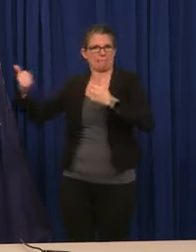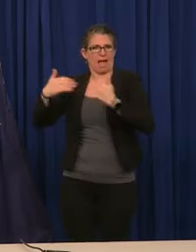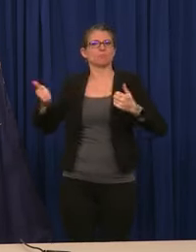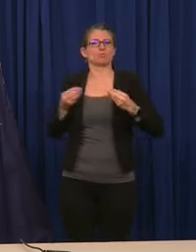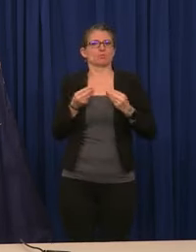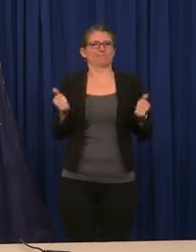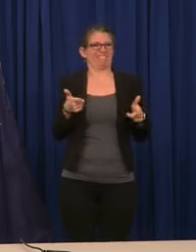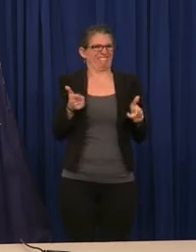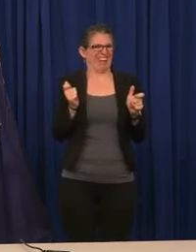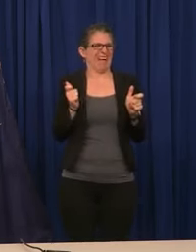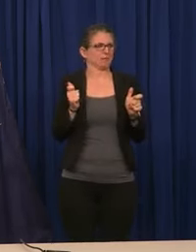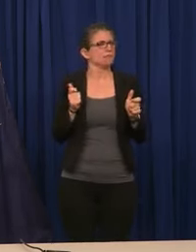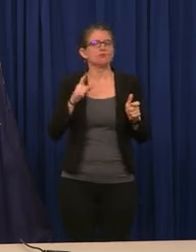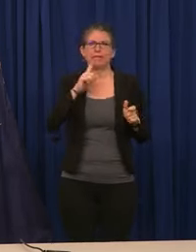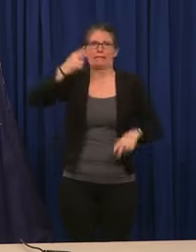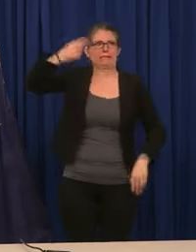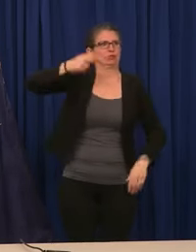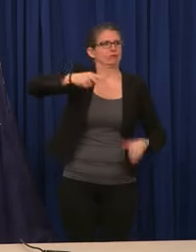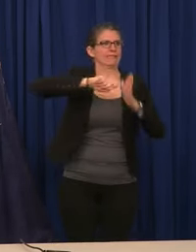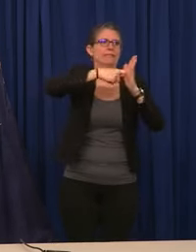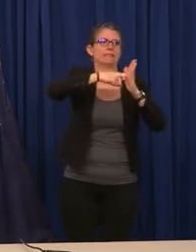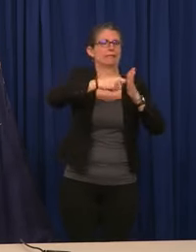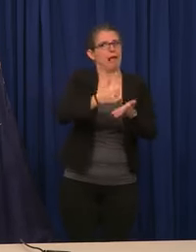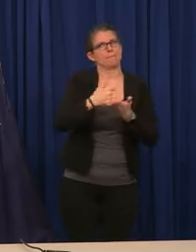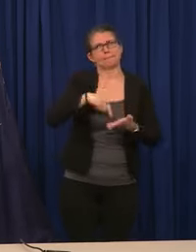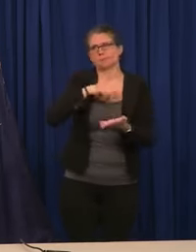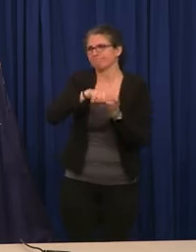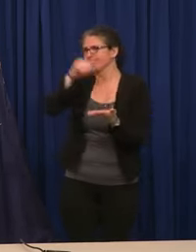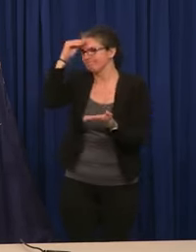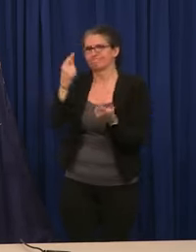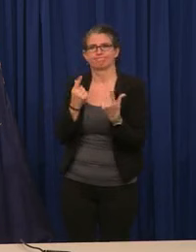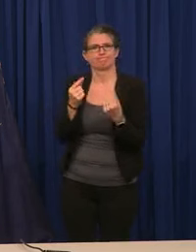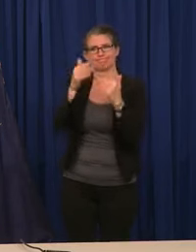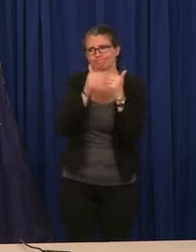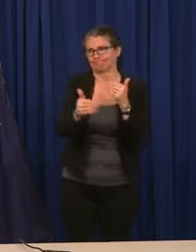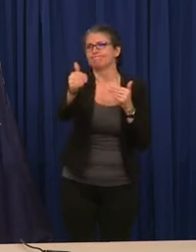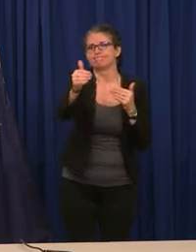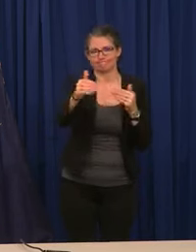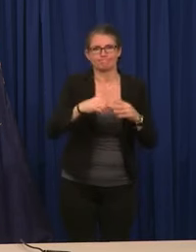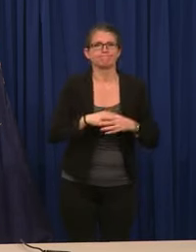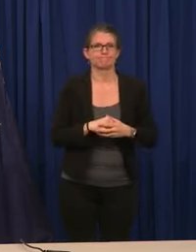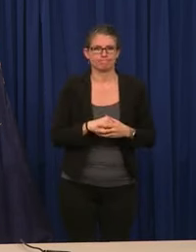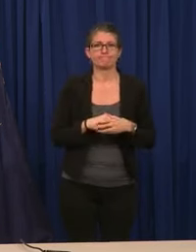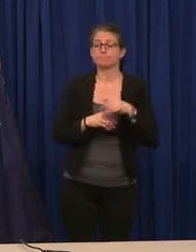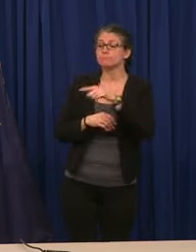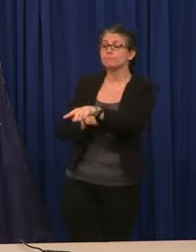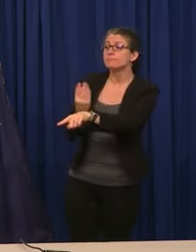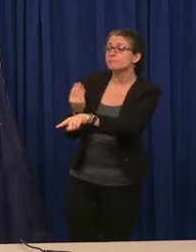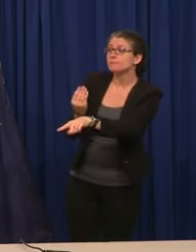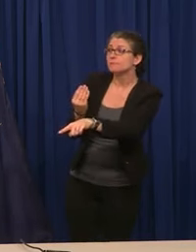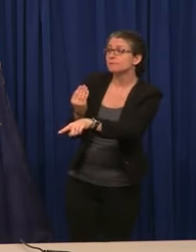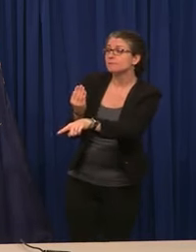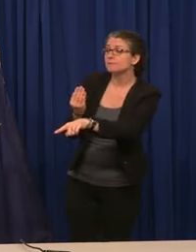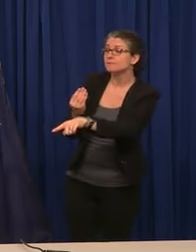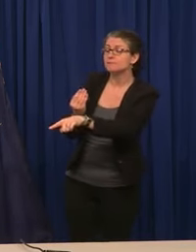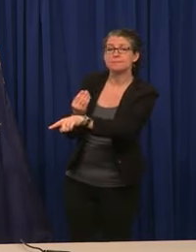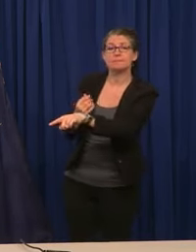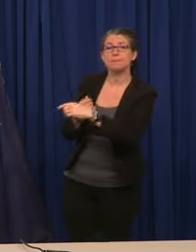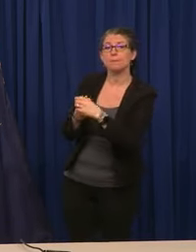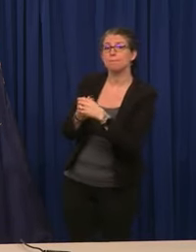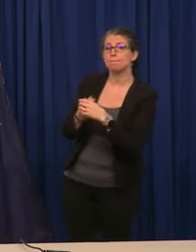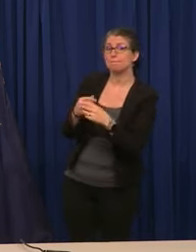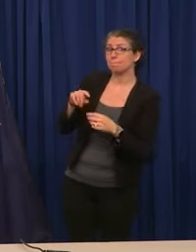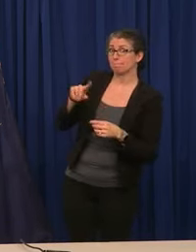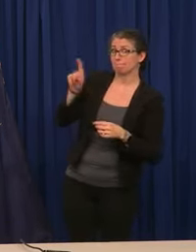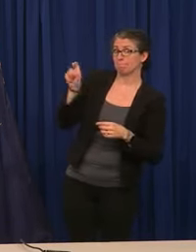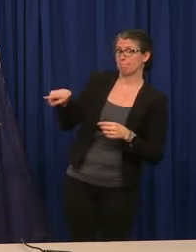Hi, Dr. Shah. From what you're seeing right now, how common is it for those with a positive test result to experience a loss of taste